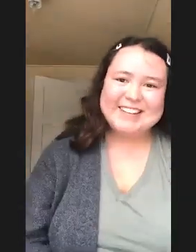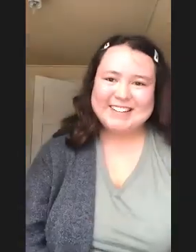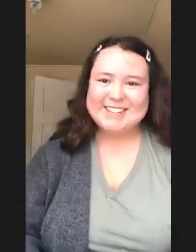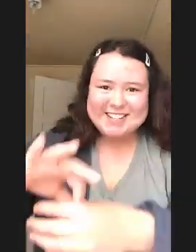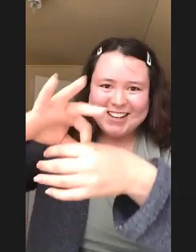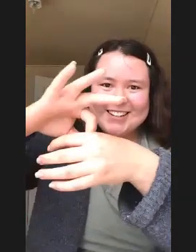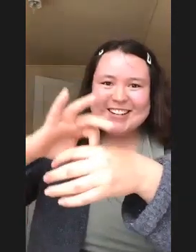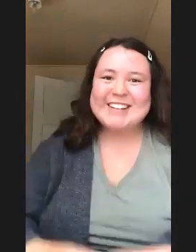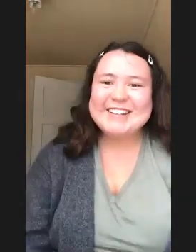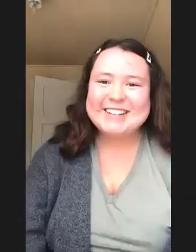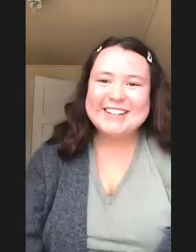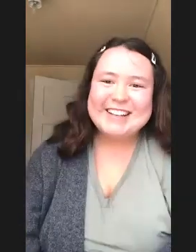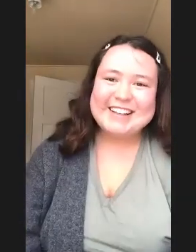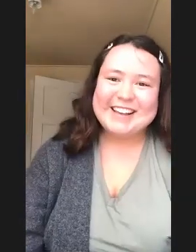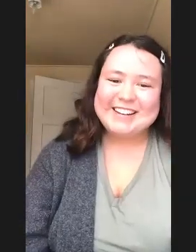and shake it. Yeah.